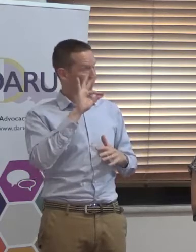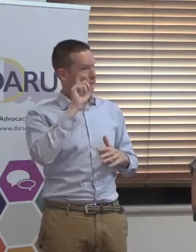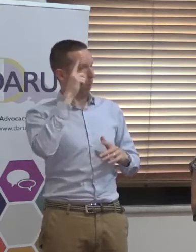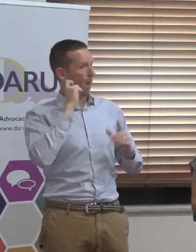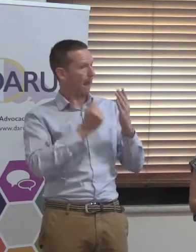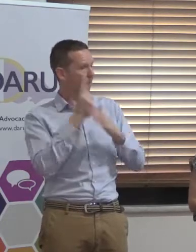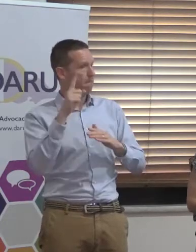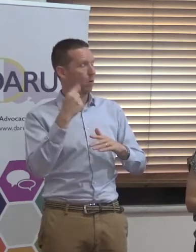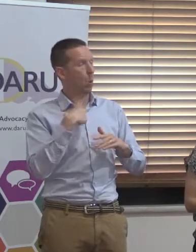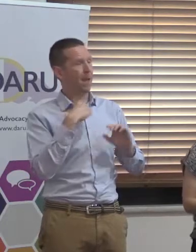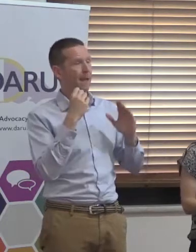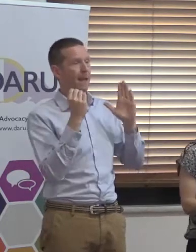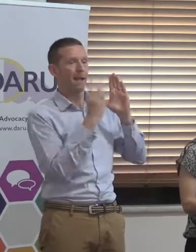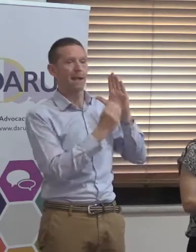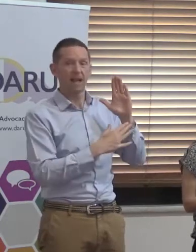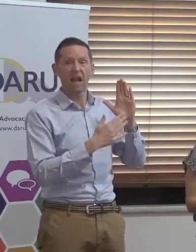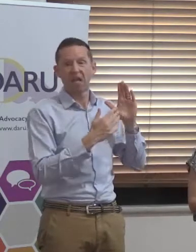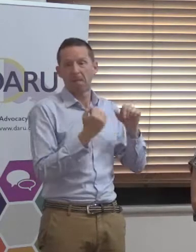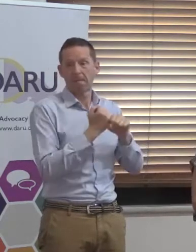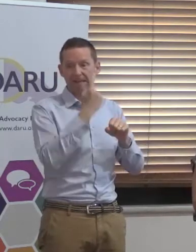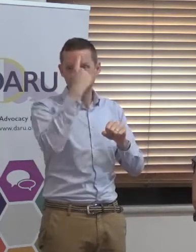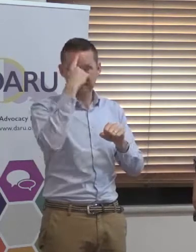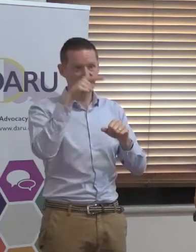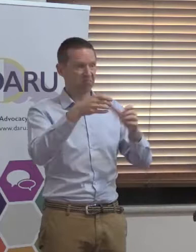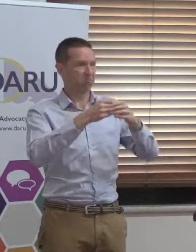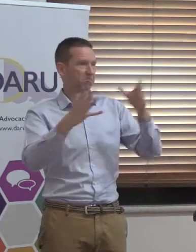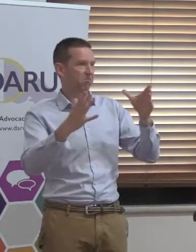were developing it, it kind of made sense. So that's a great